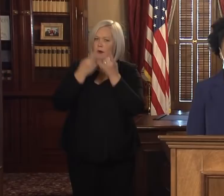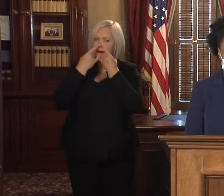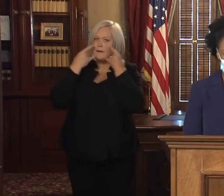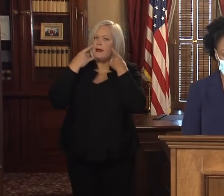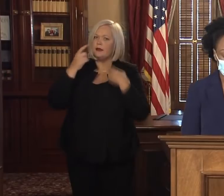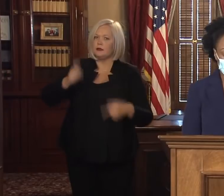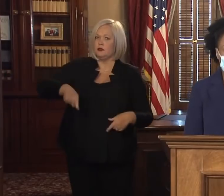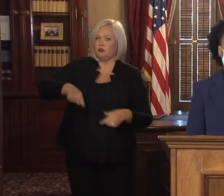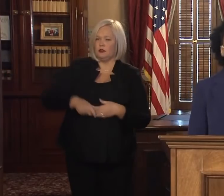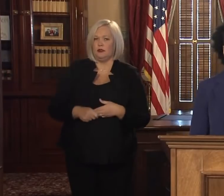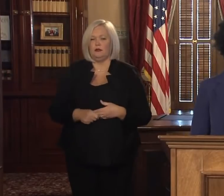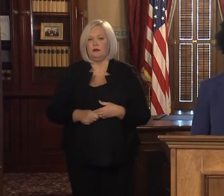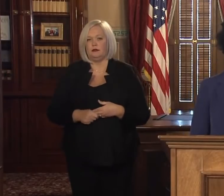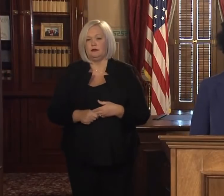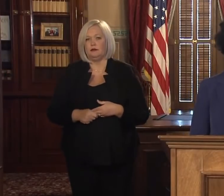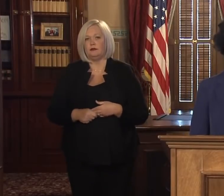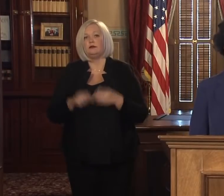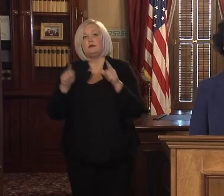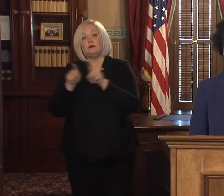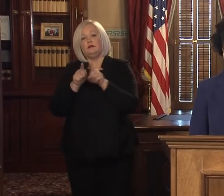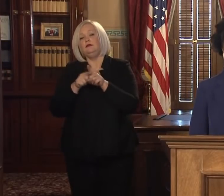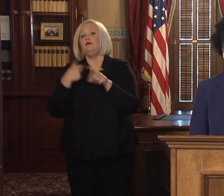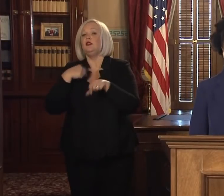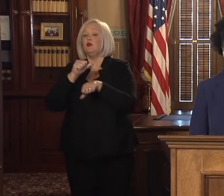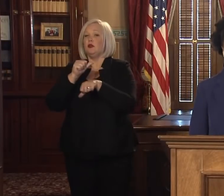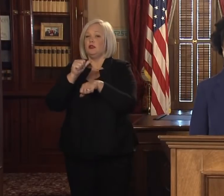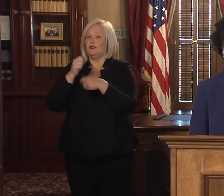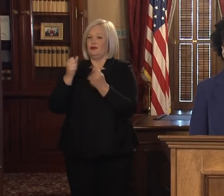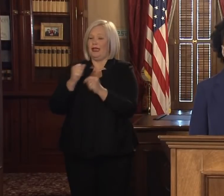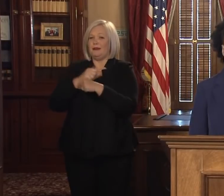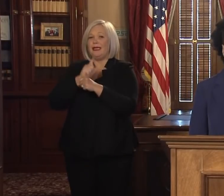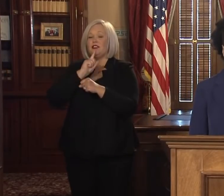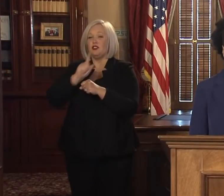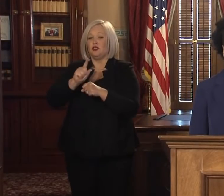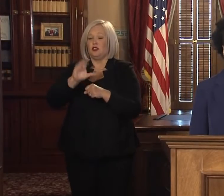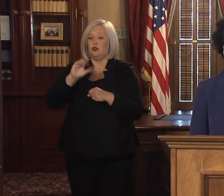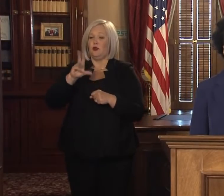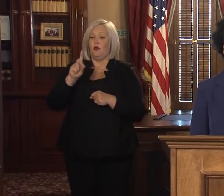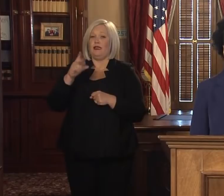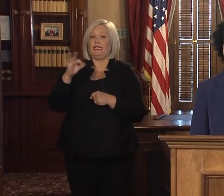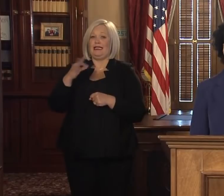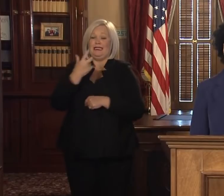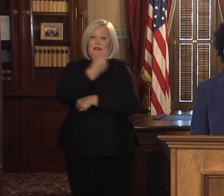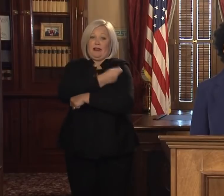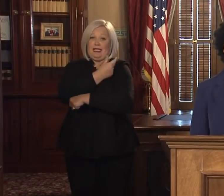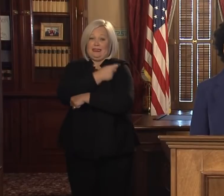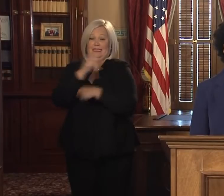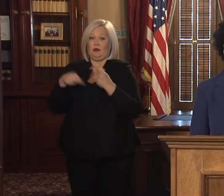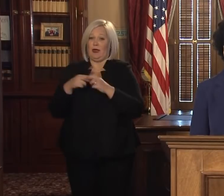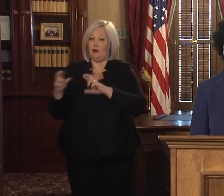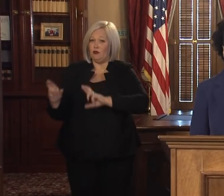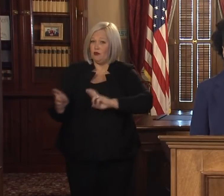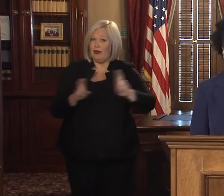requirements. We're also actively working to prepare to distribute a COVID-19 vaccine when a safe and effective one